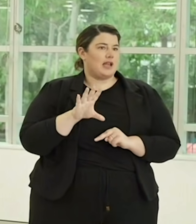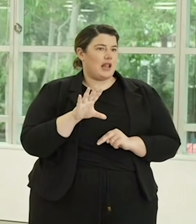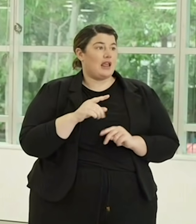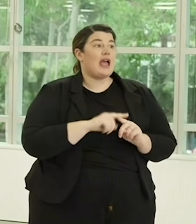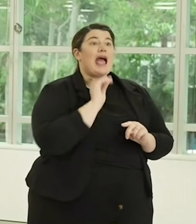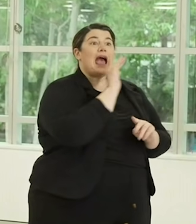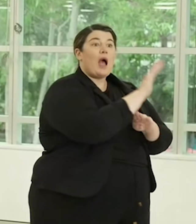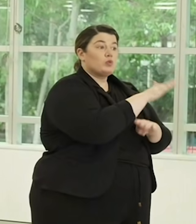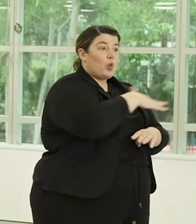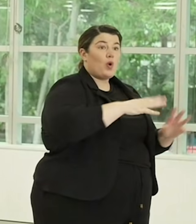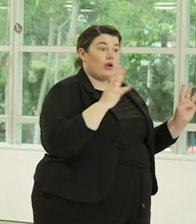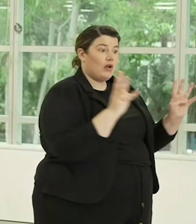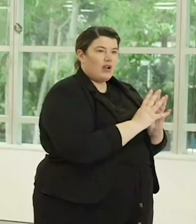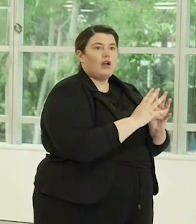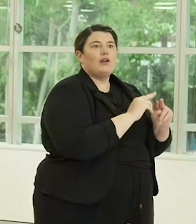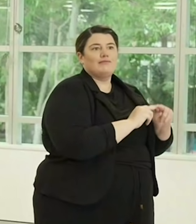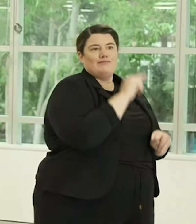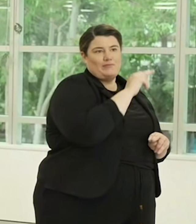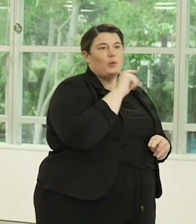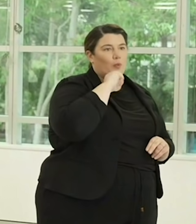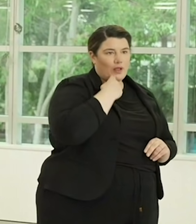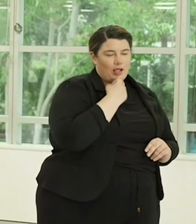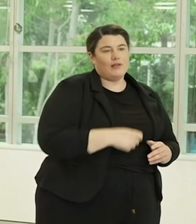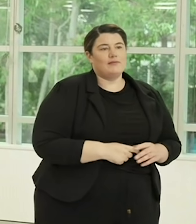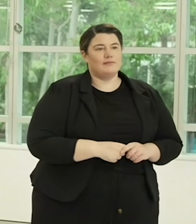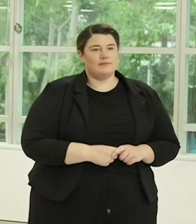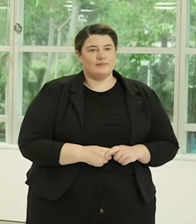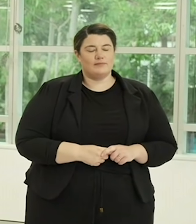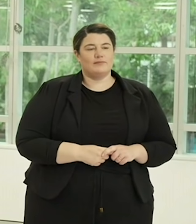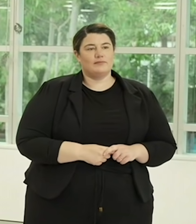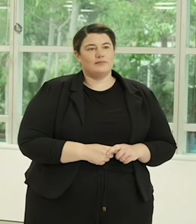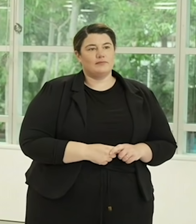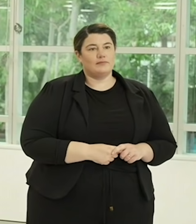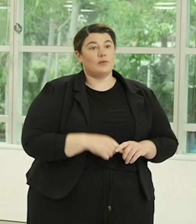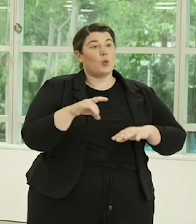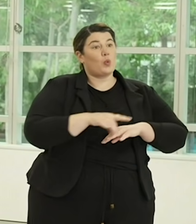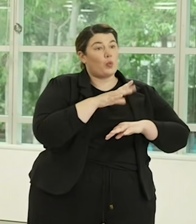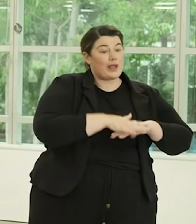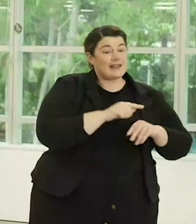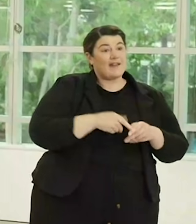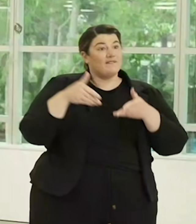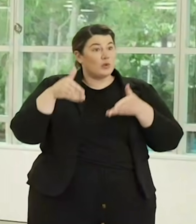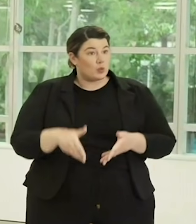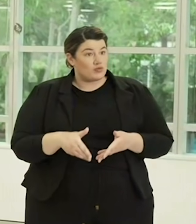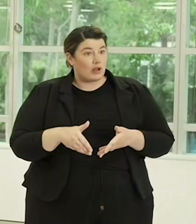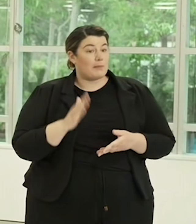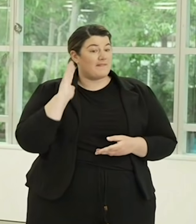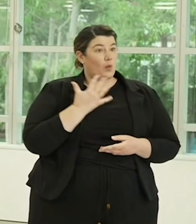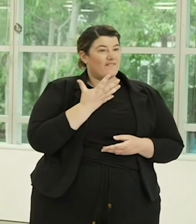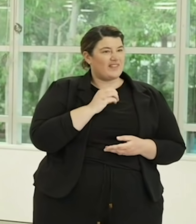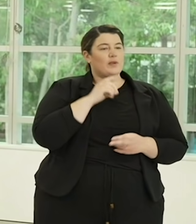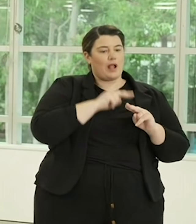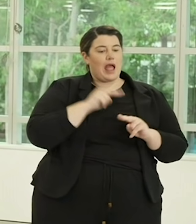Importantly, we are increasing or lifting the caps in relation to weddings and funerals from 50 to